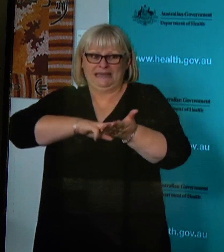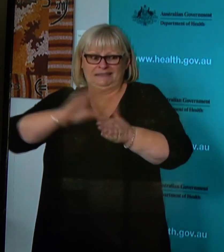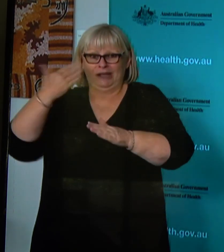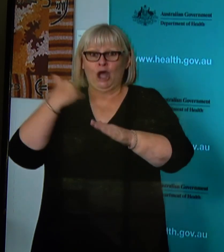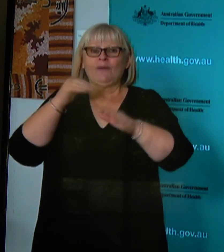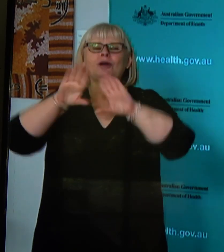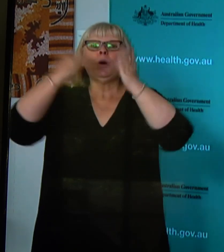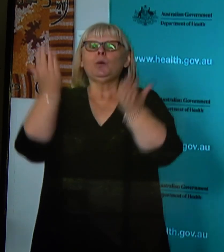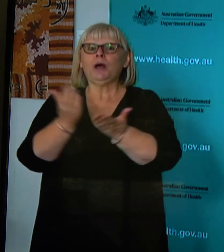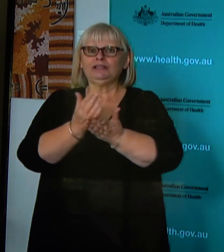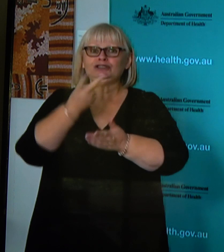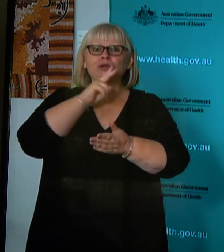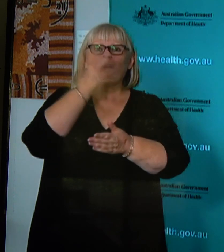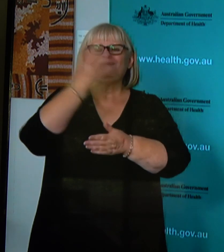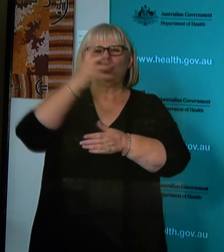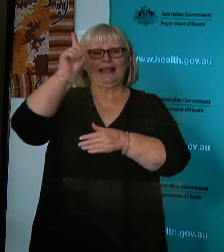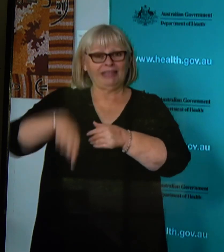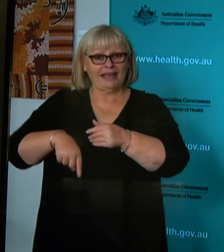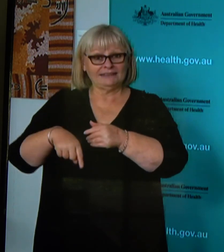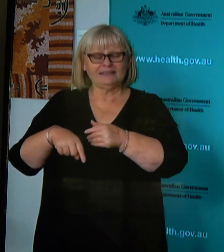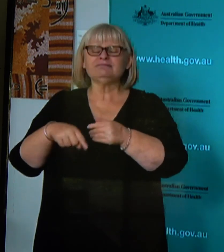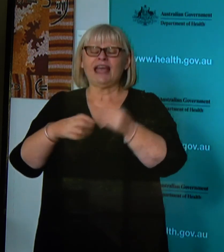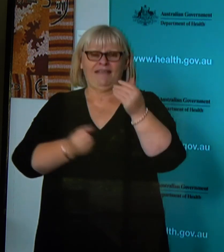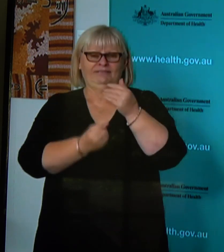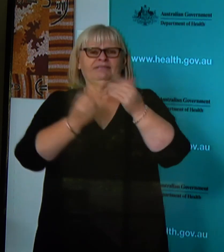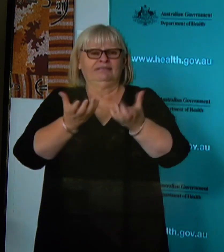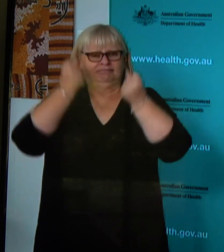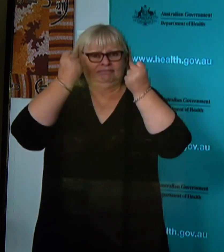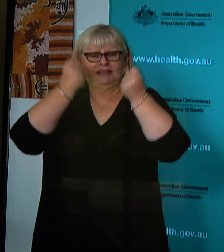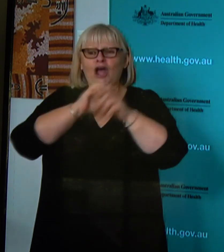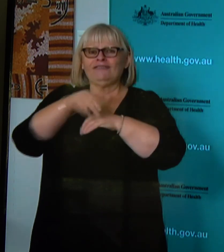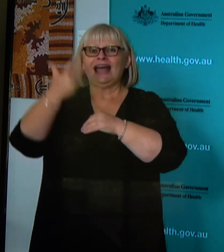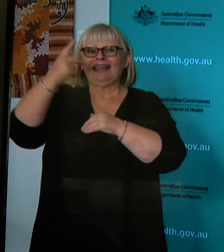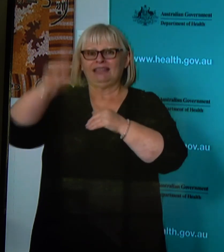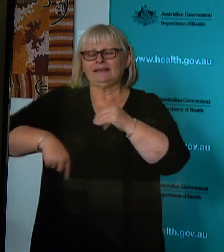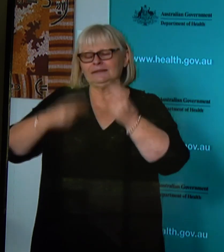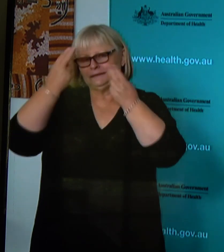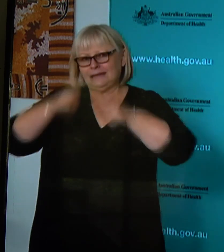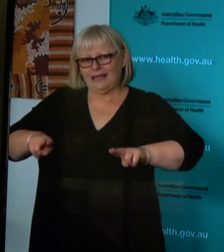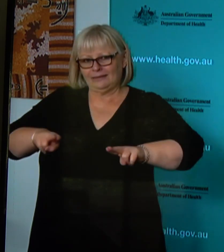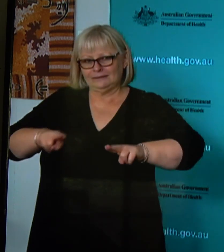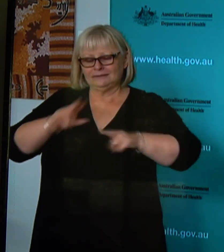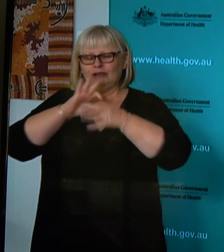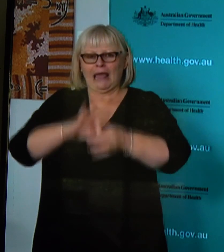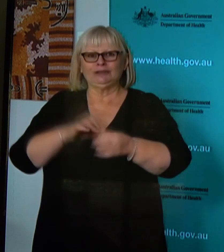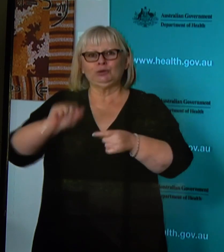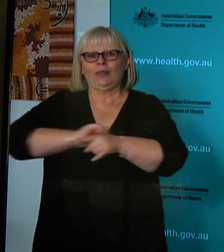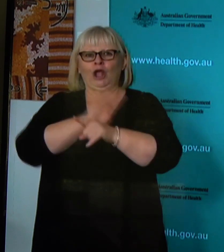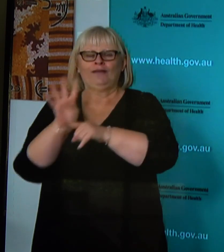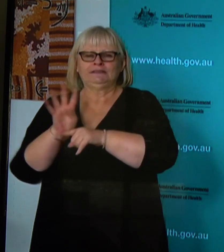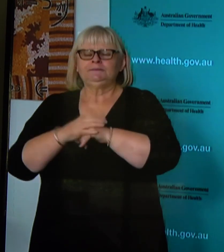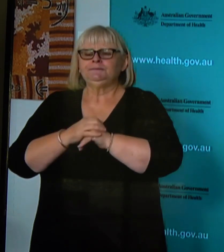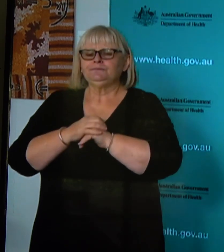ago internationally is 214,000 cases and over 8,000 deaths in relation to